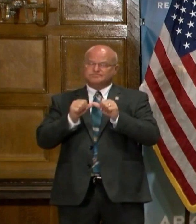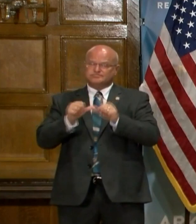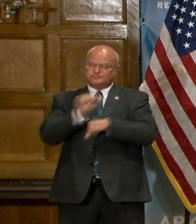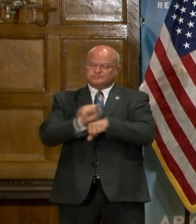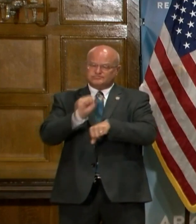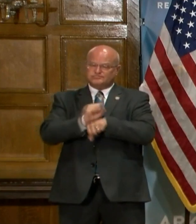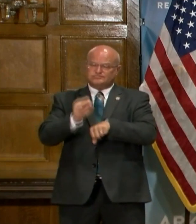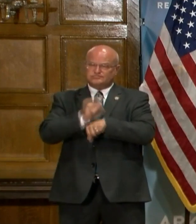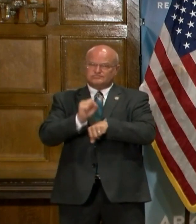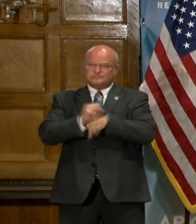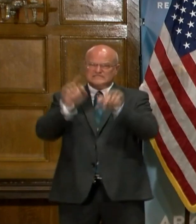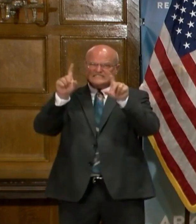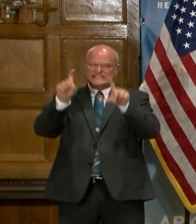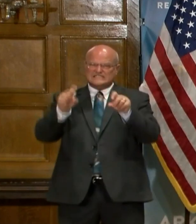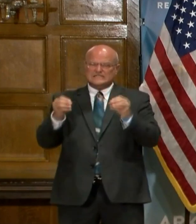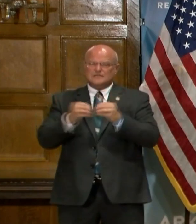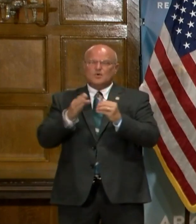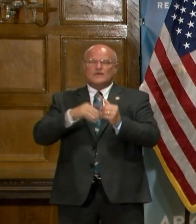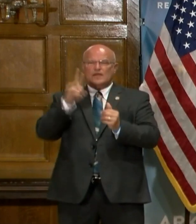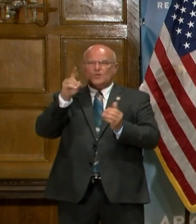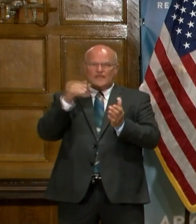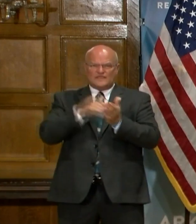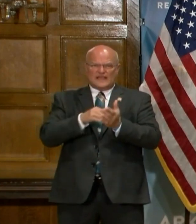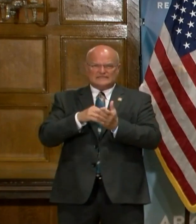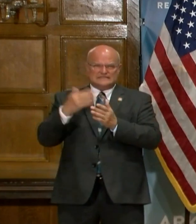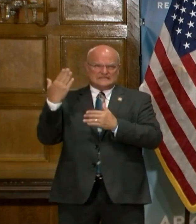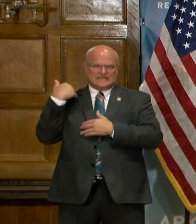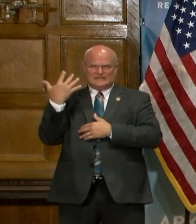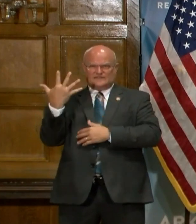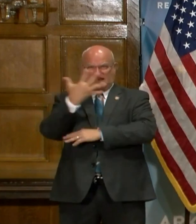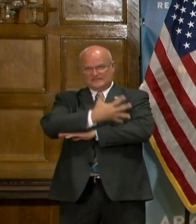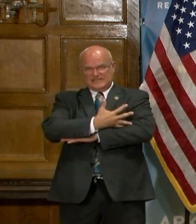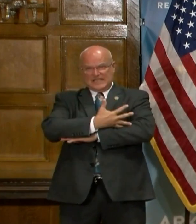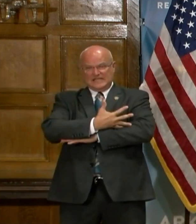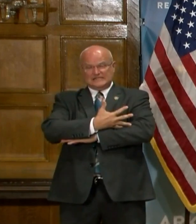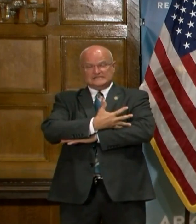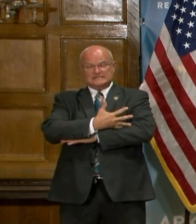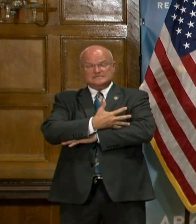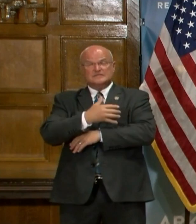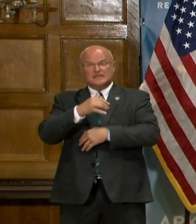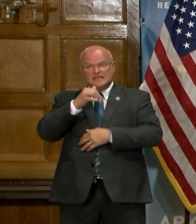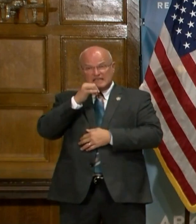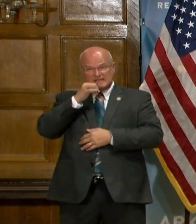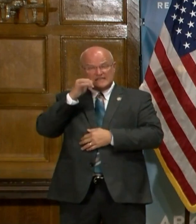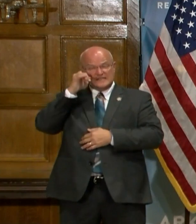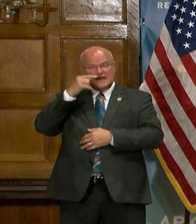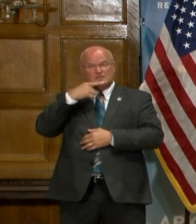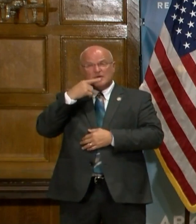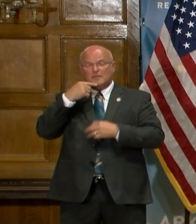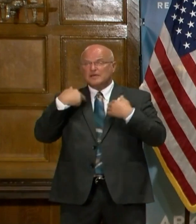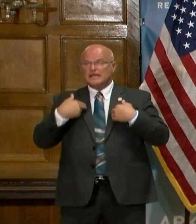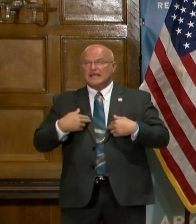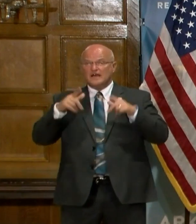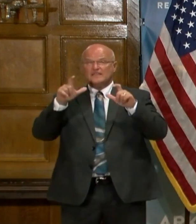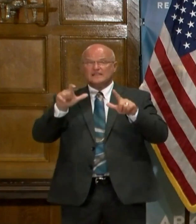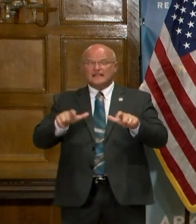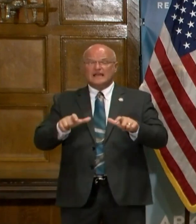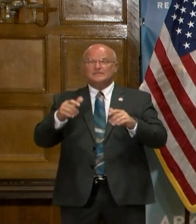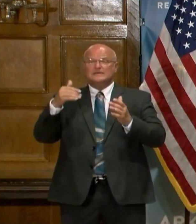been testing over 1,000 for at least the last 5 days, and yesterday the Public Health Lab